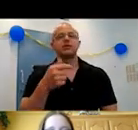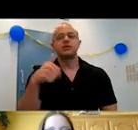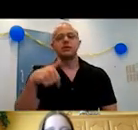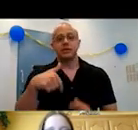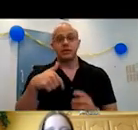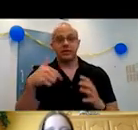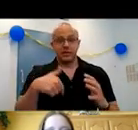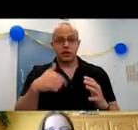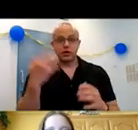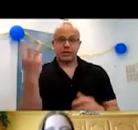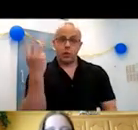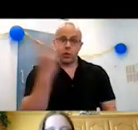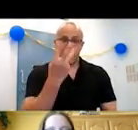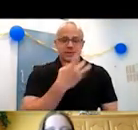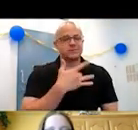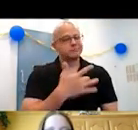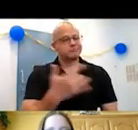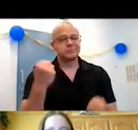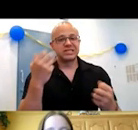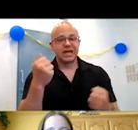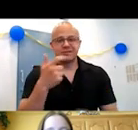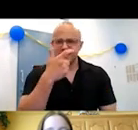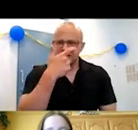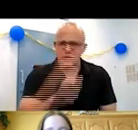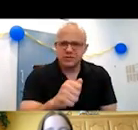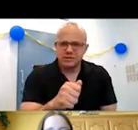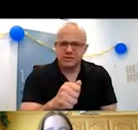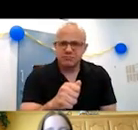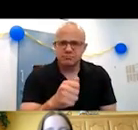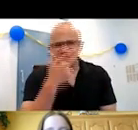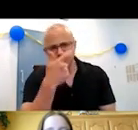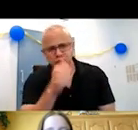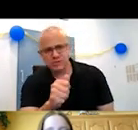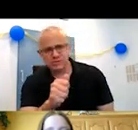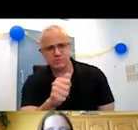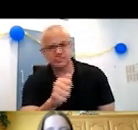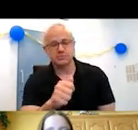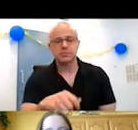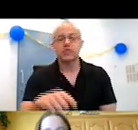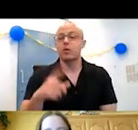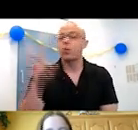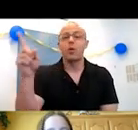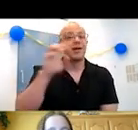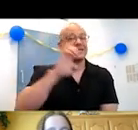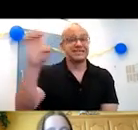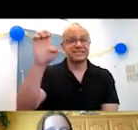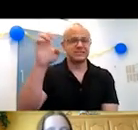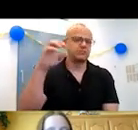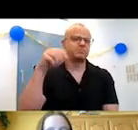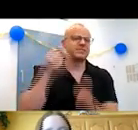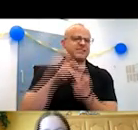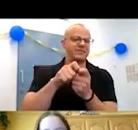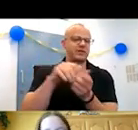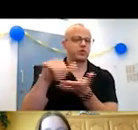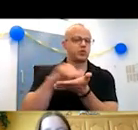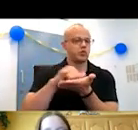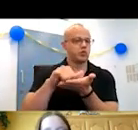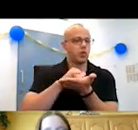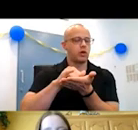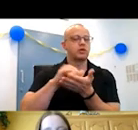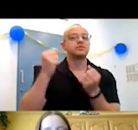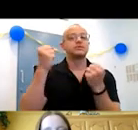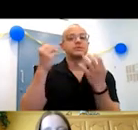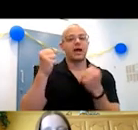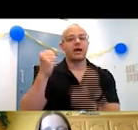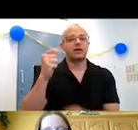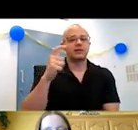yeah, this is the sign for interesting. That's interesting on the west side. On the east